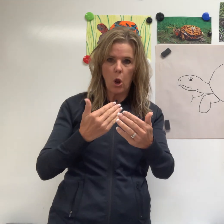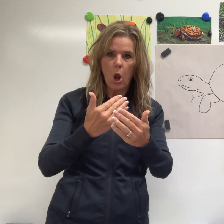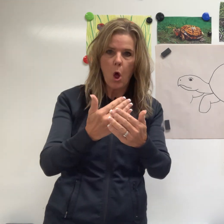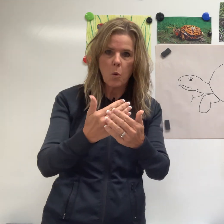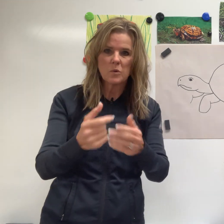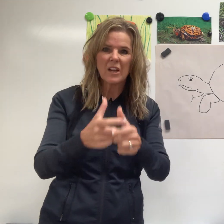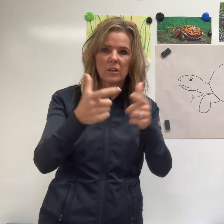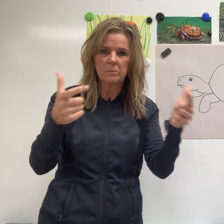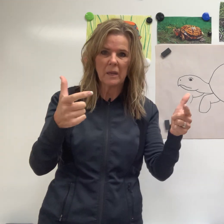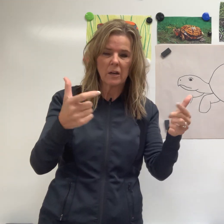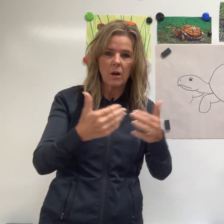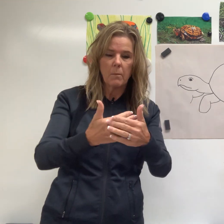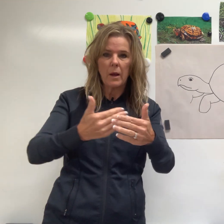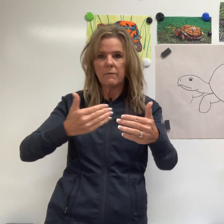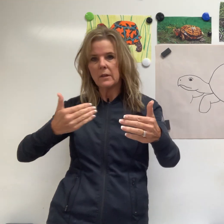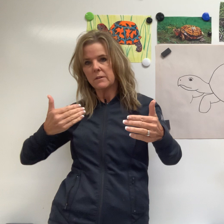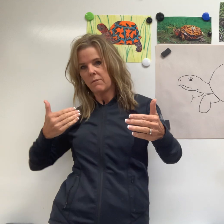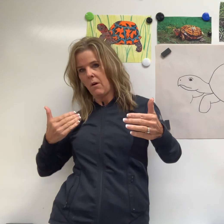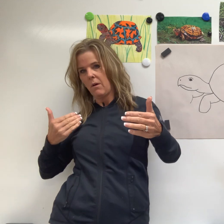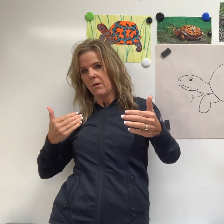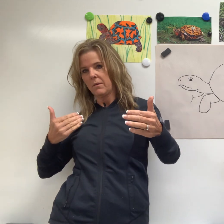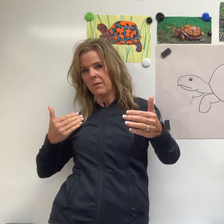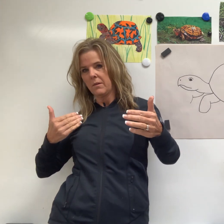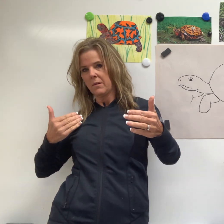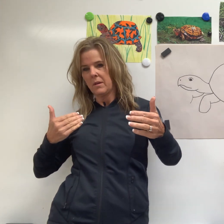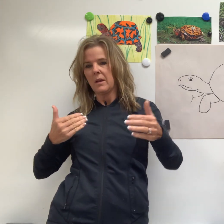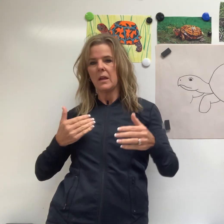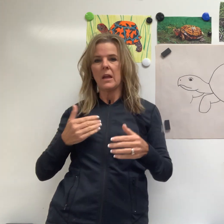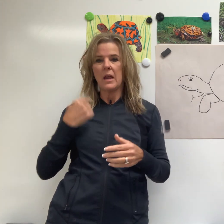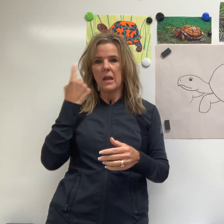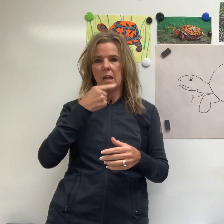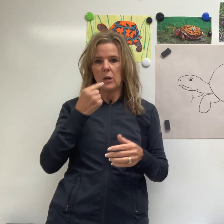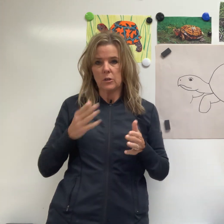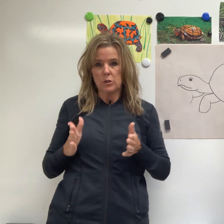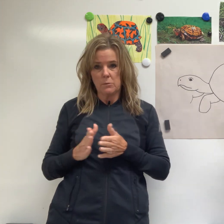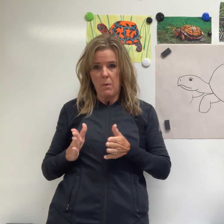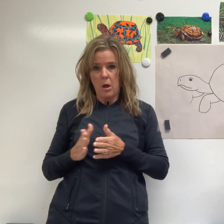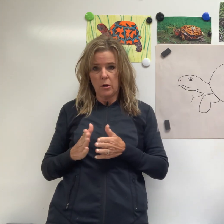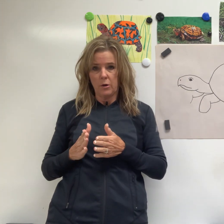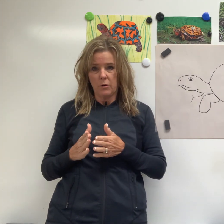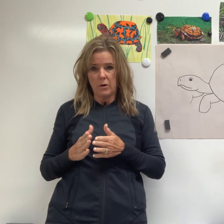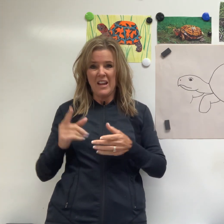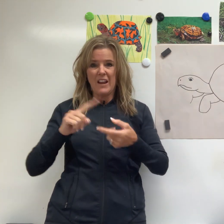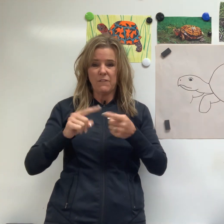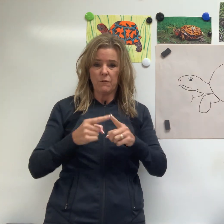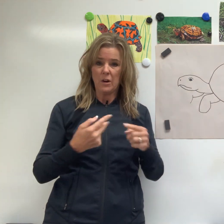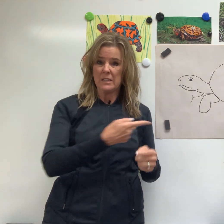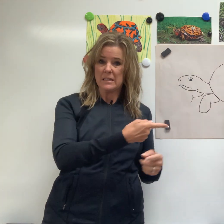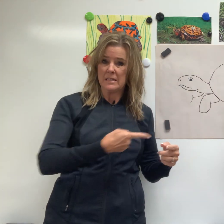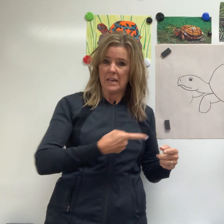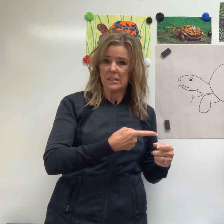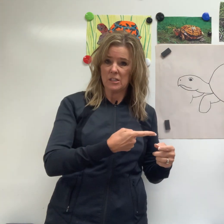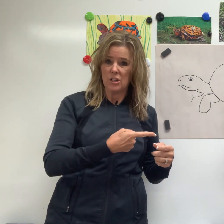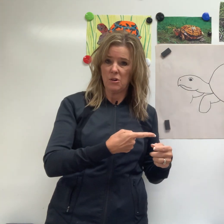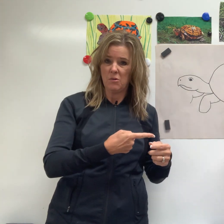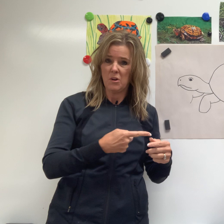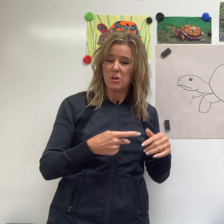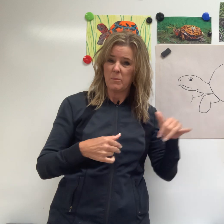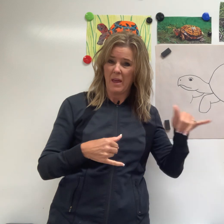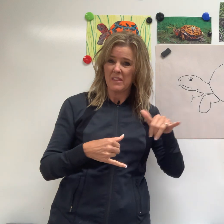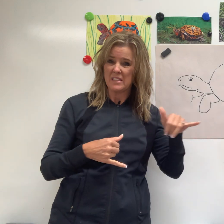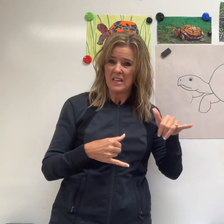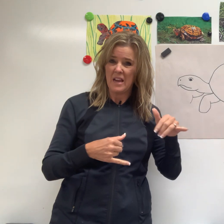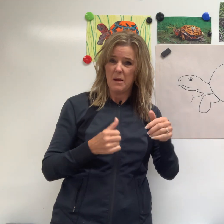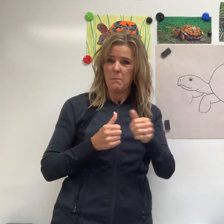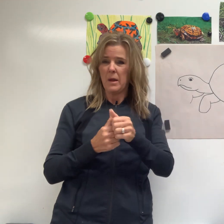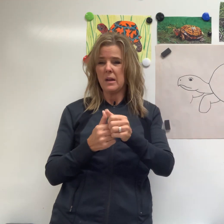looks bigger, but if it's further away, it looks smaller. If your friend is right next to you in the gym, they're about your size,